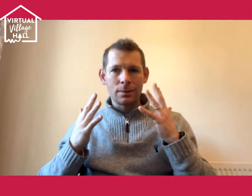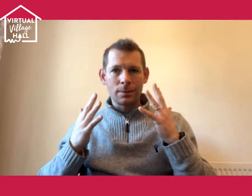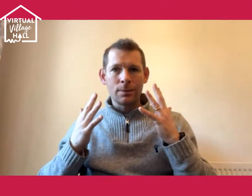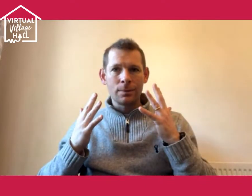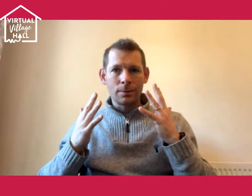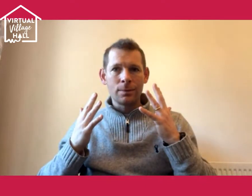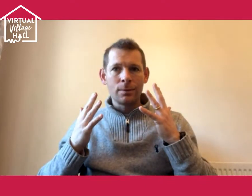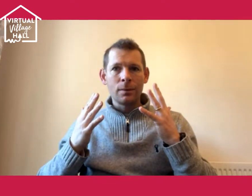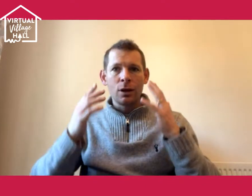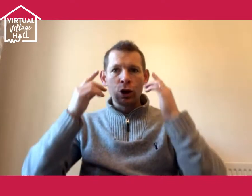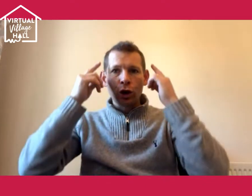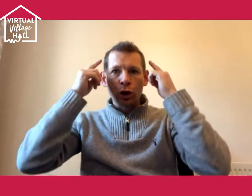wavy,